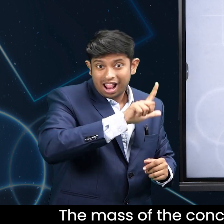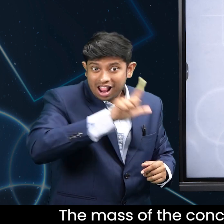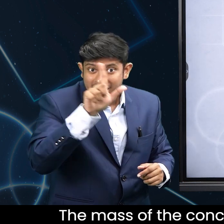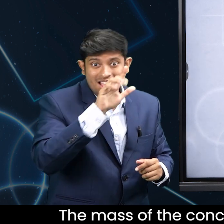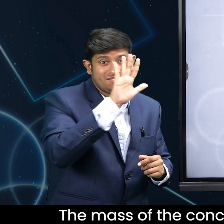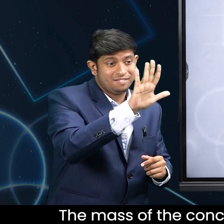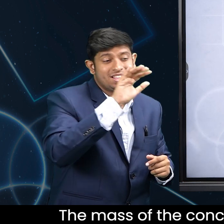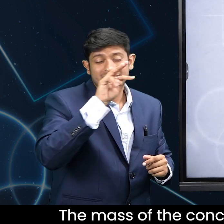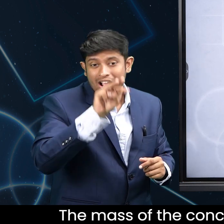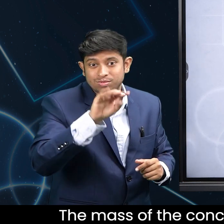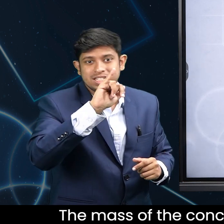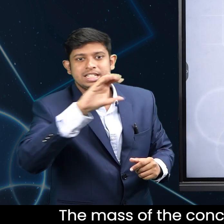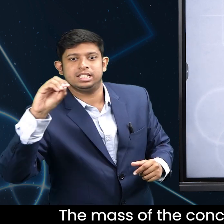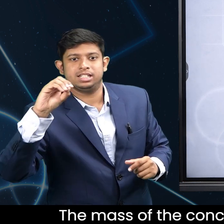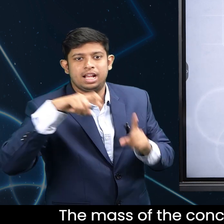1,05,600 kg.